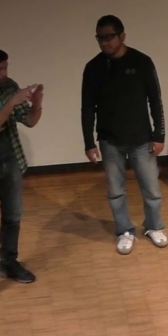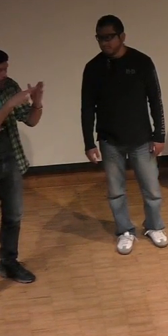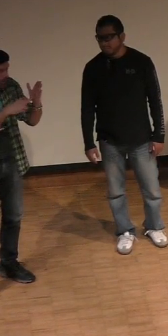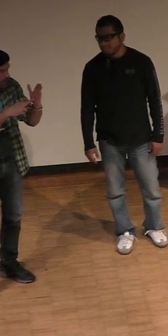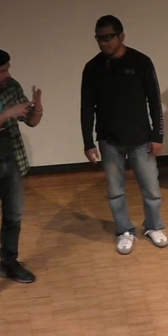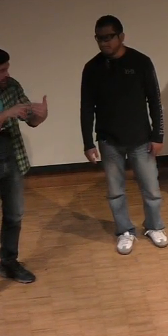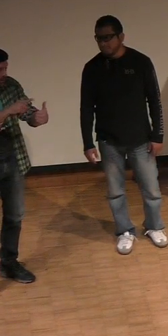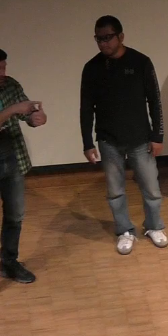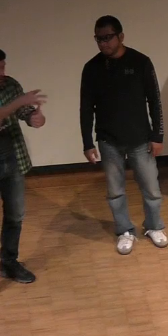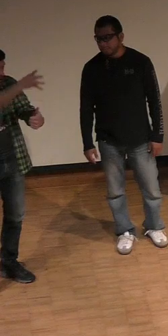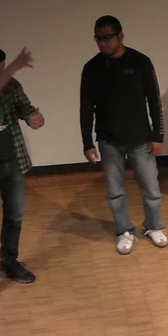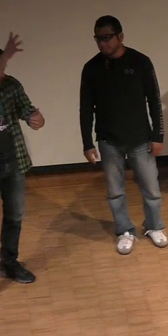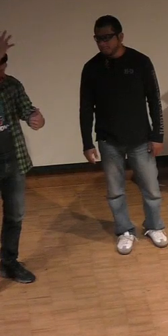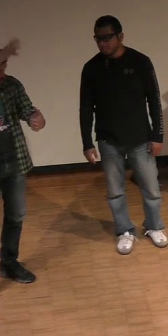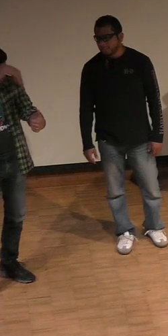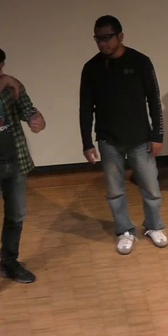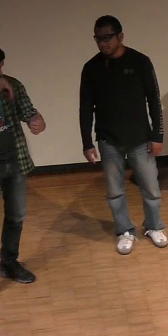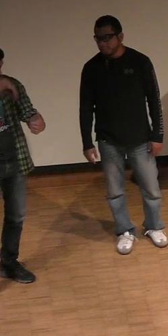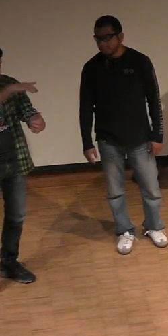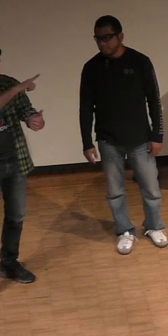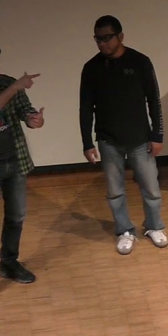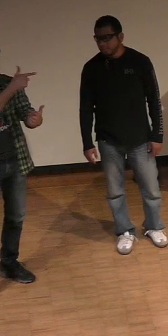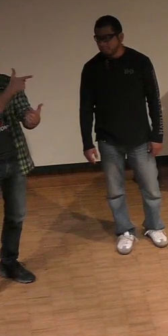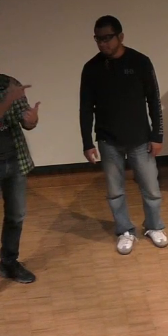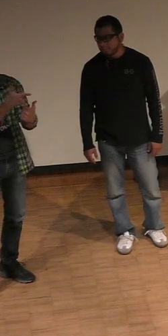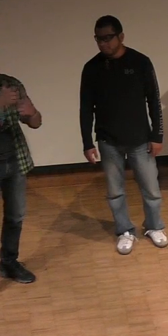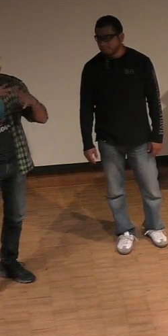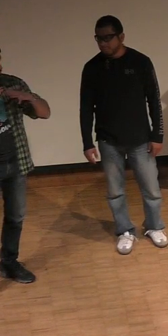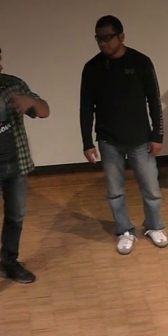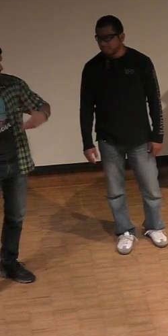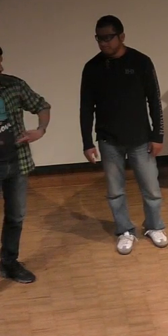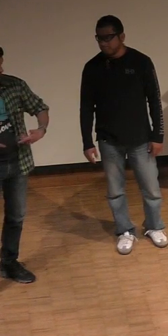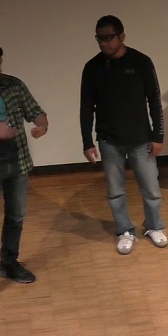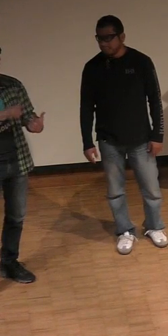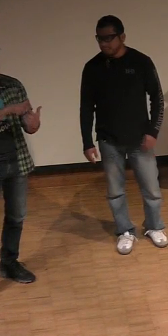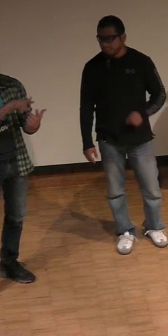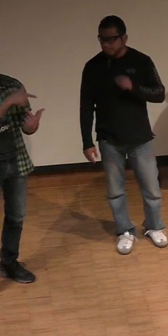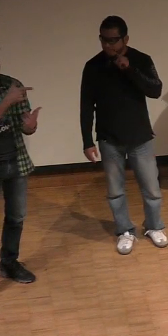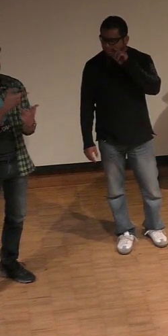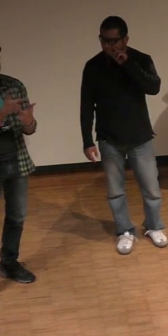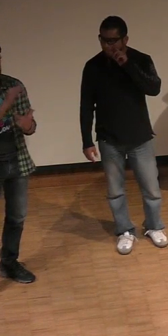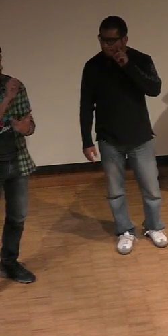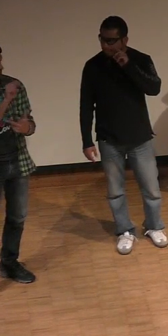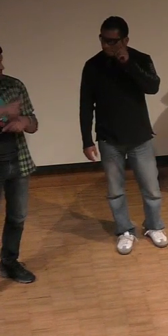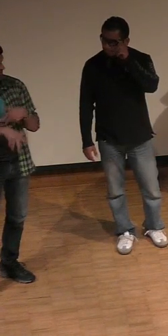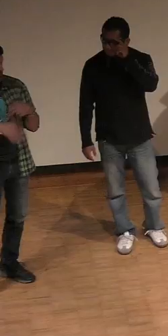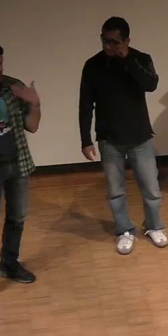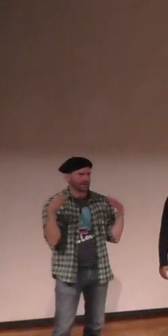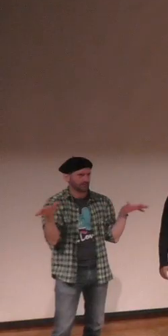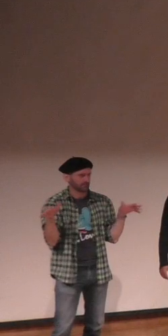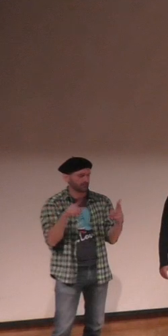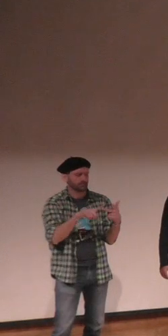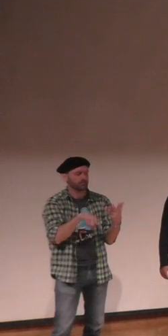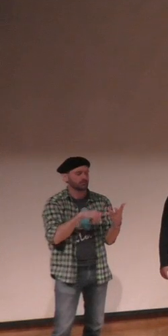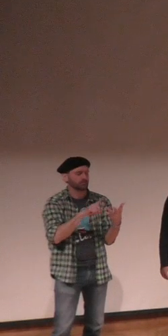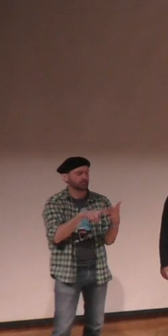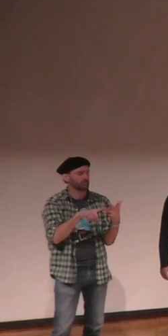but the important thing is this first, this second, the feet third, no, the wings, sorry, the